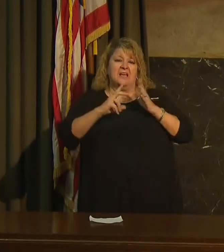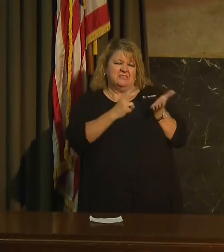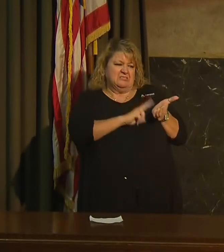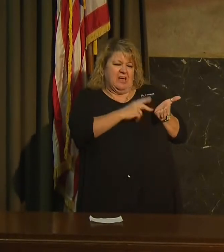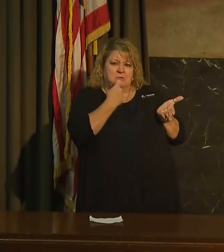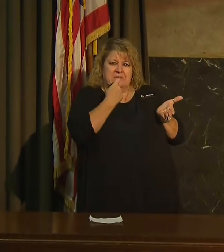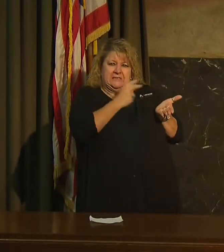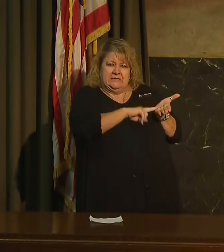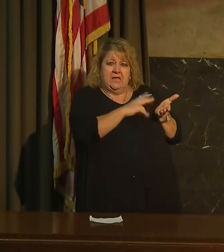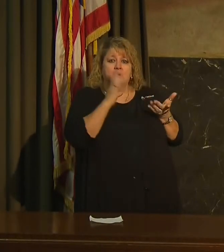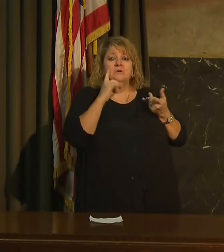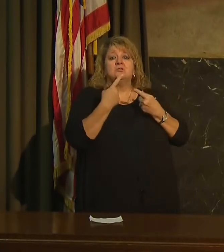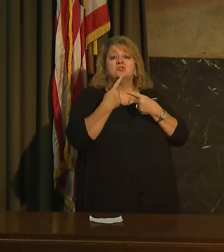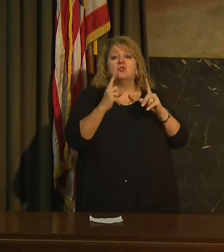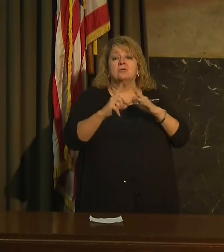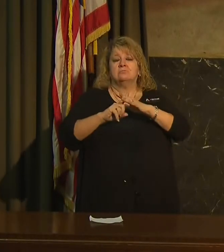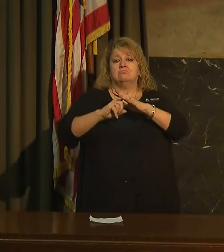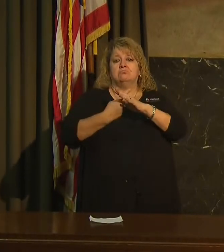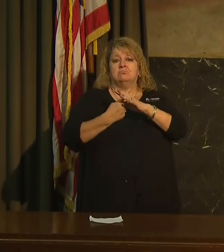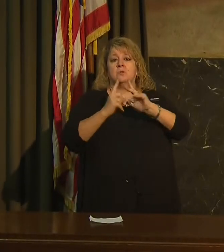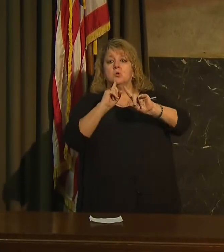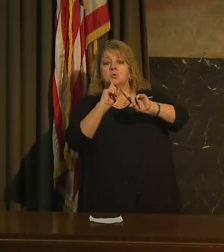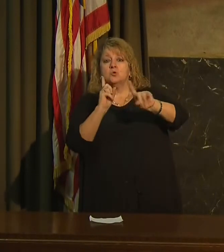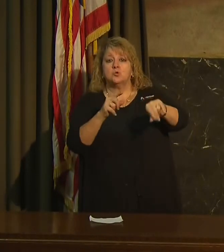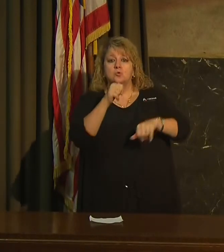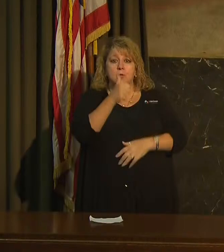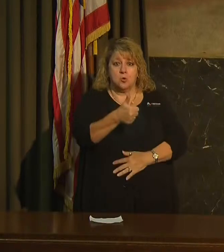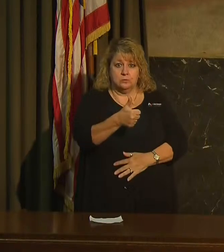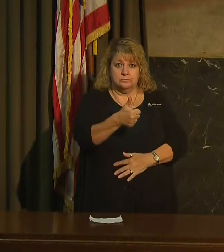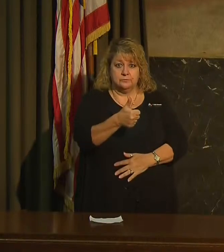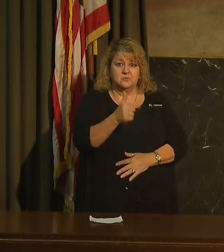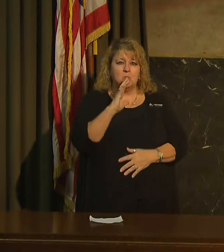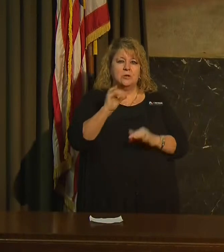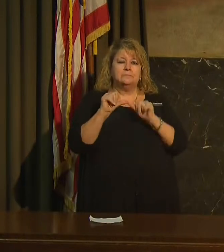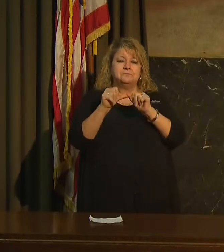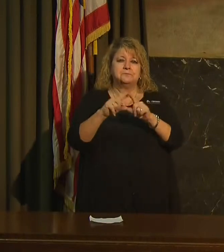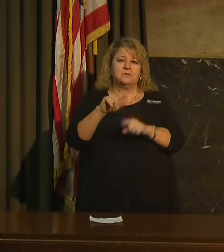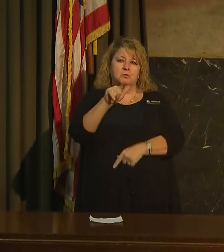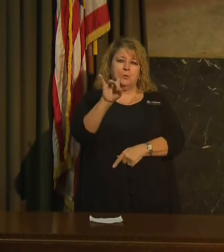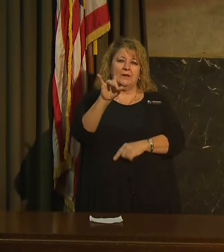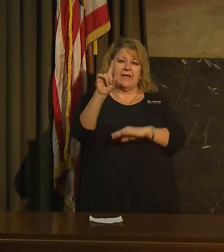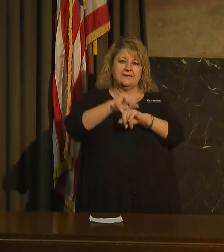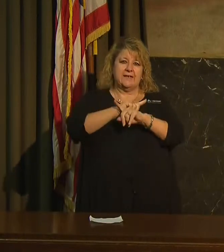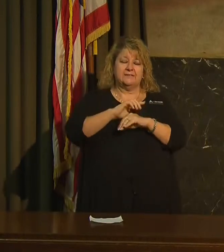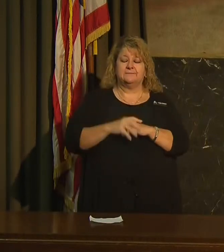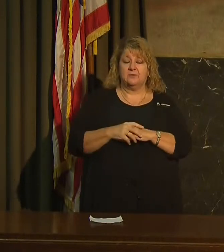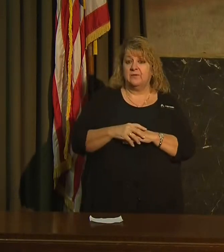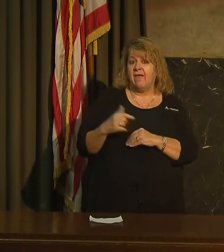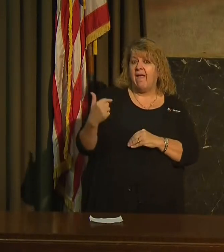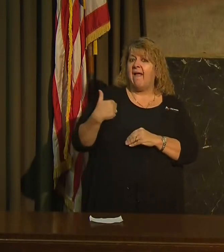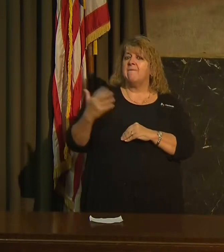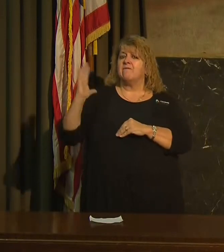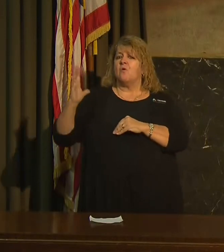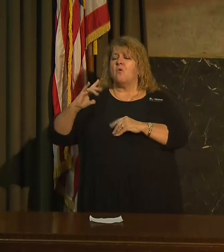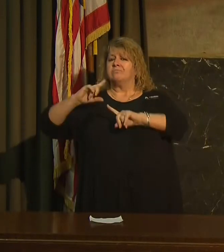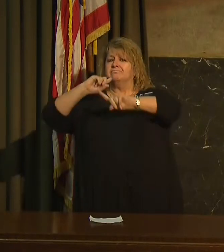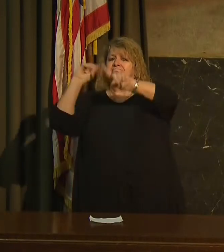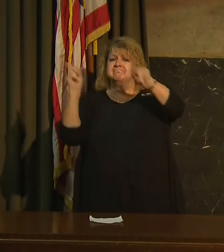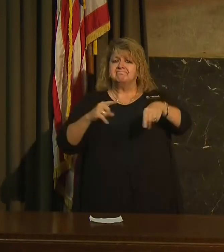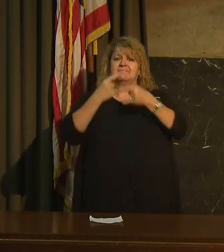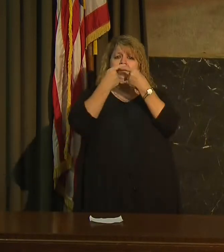be in effect for 28 days. Instead of a blanket mask mandate, we'll be allowing local leaders and business